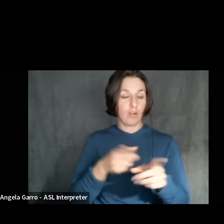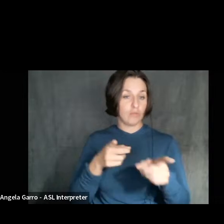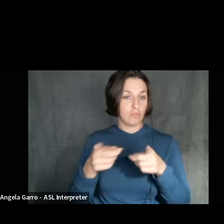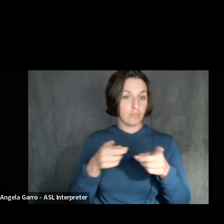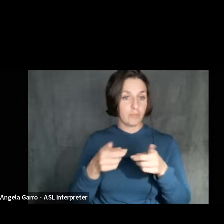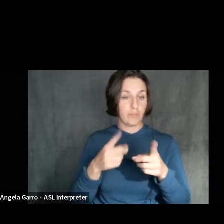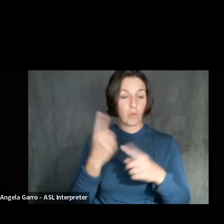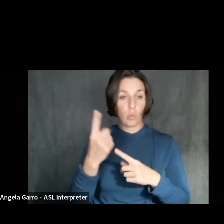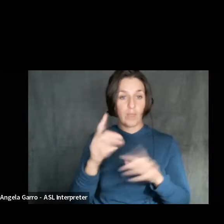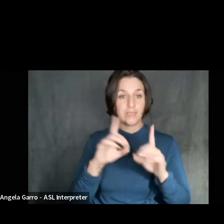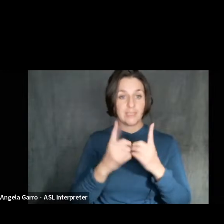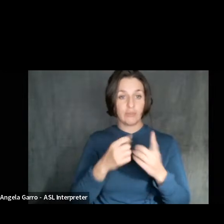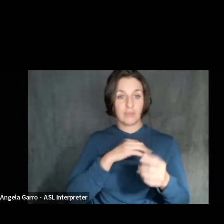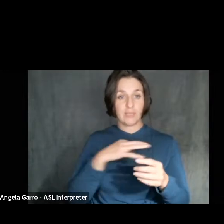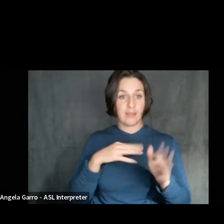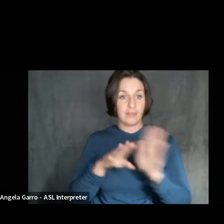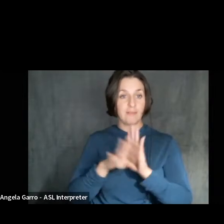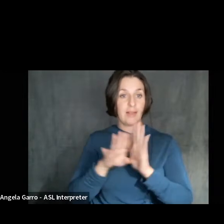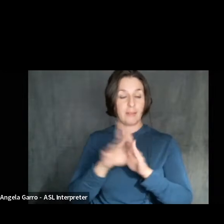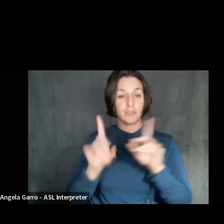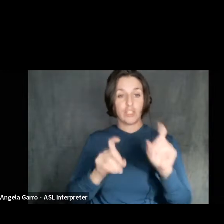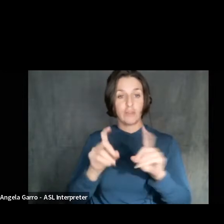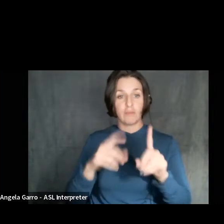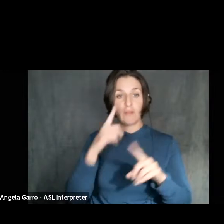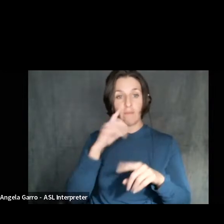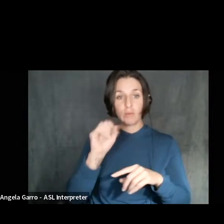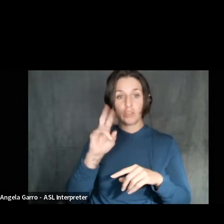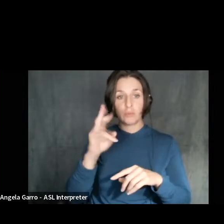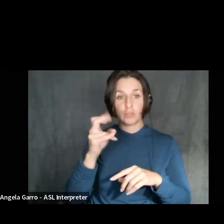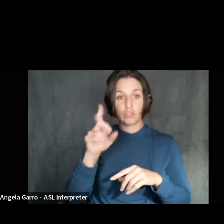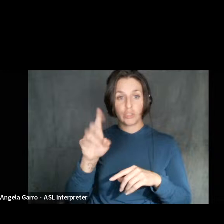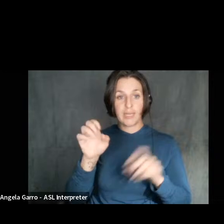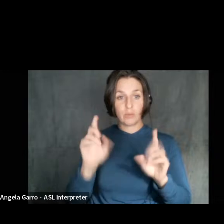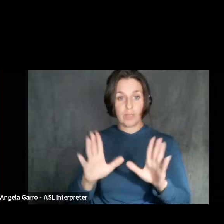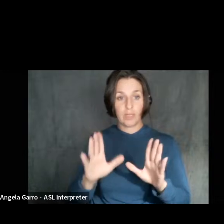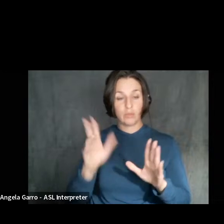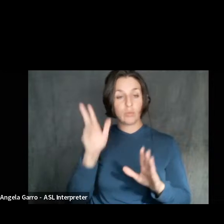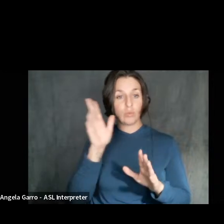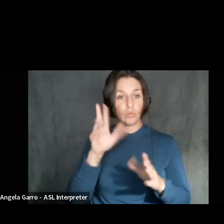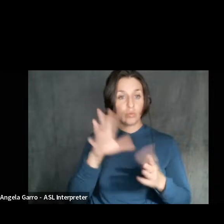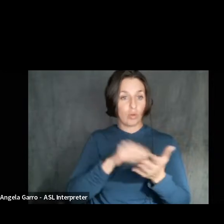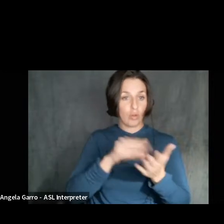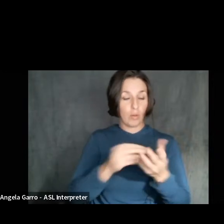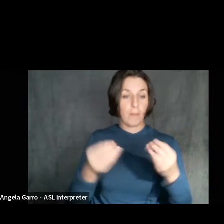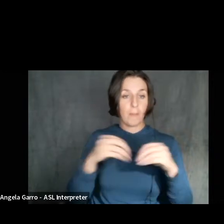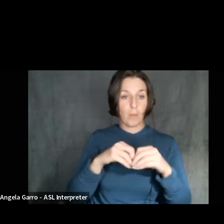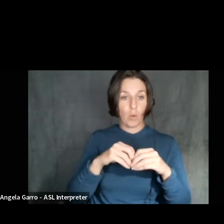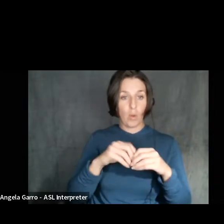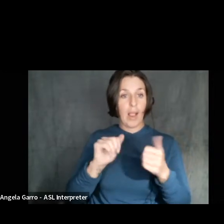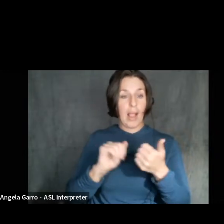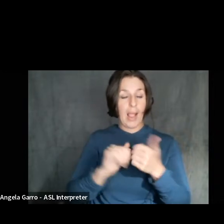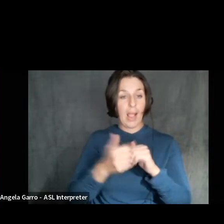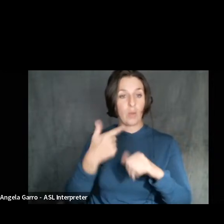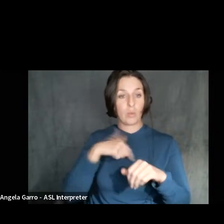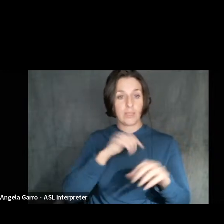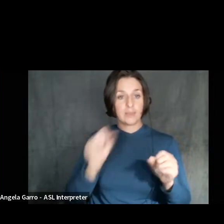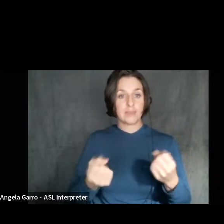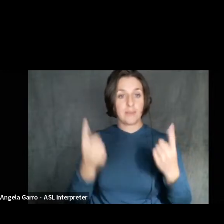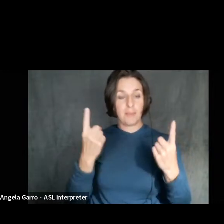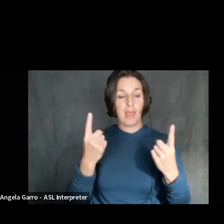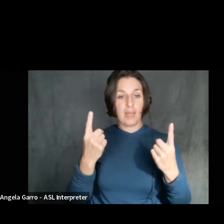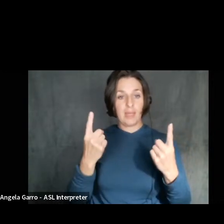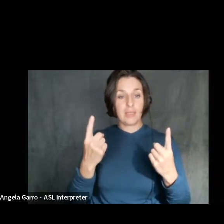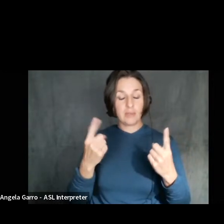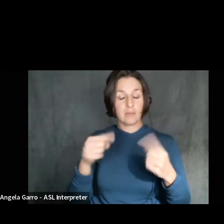One, district staff was to develop a survey for SMUHSD educators to learn more about how these proceeds could be spent for the greatest benefit of